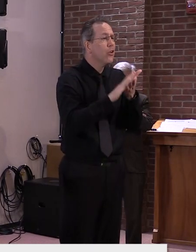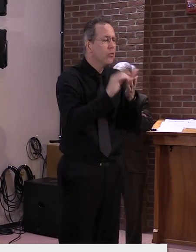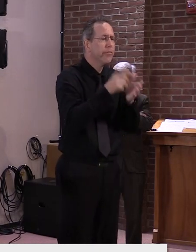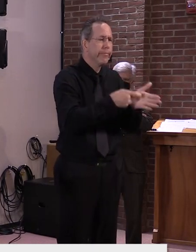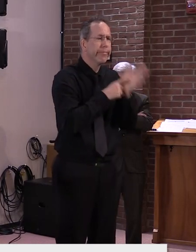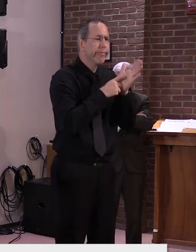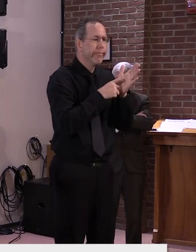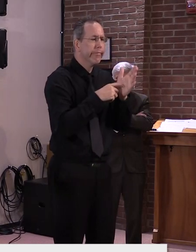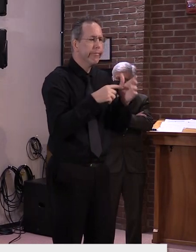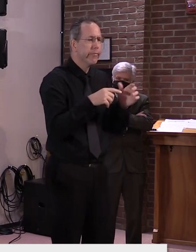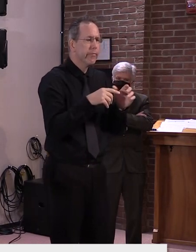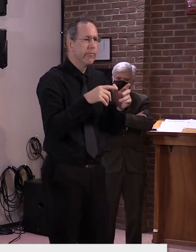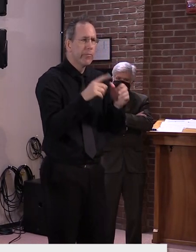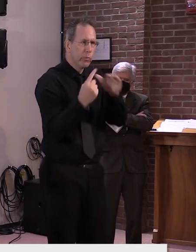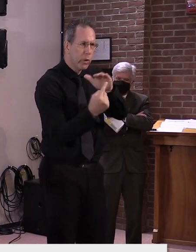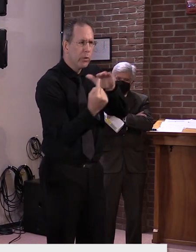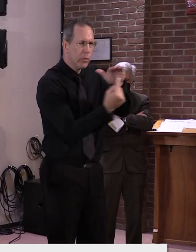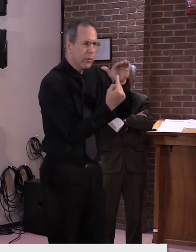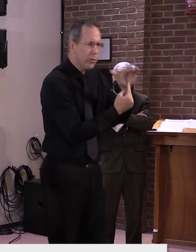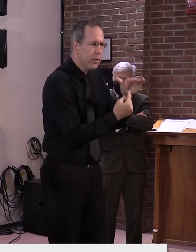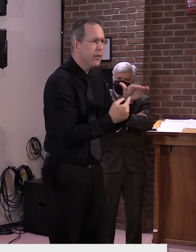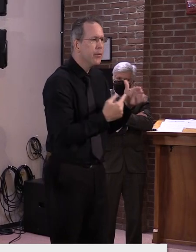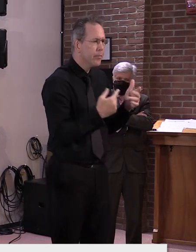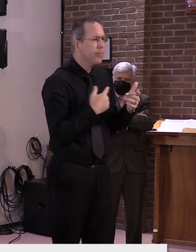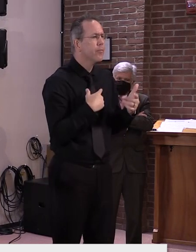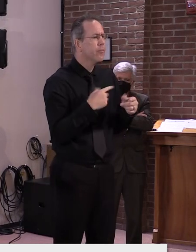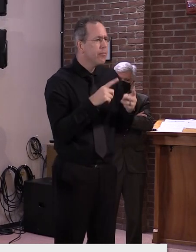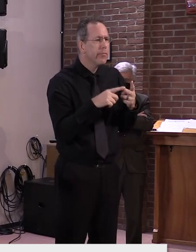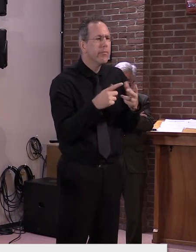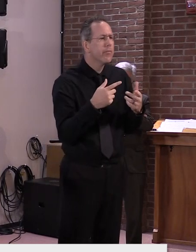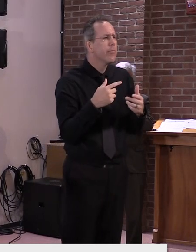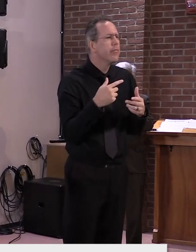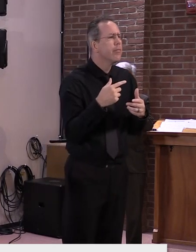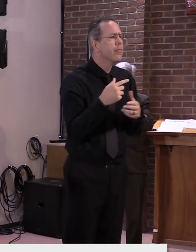or Secretary Curley might be on, might have that information.